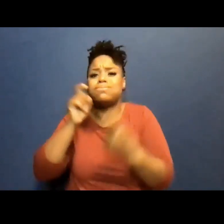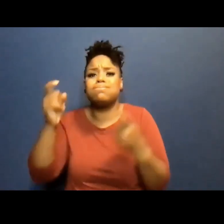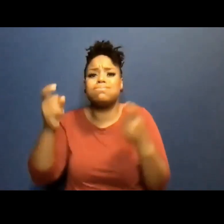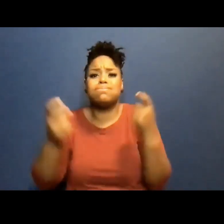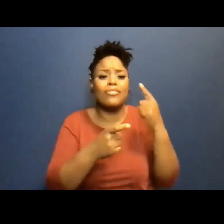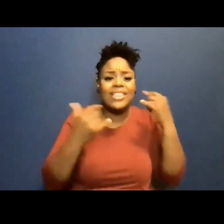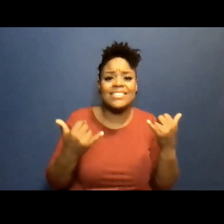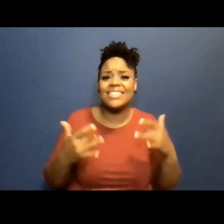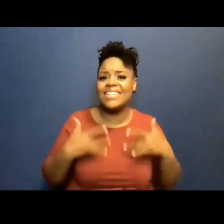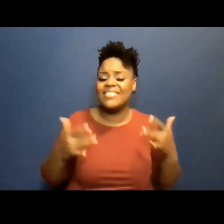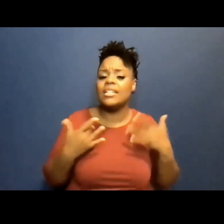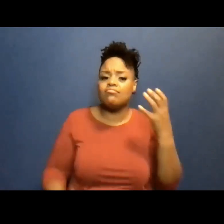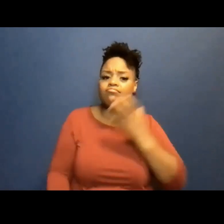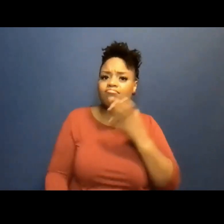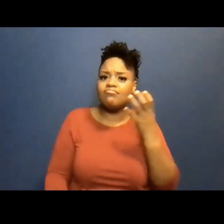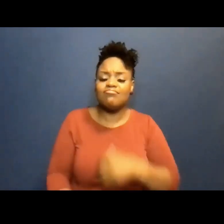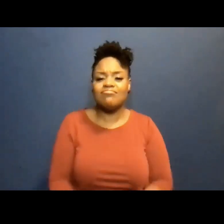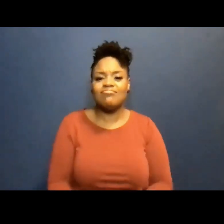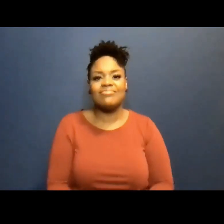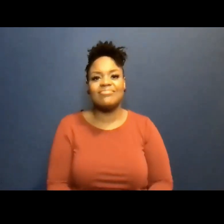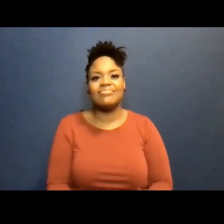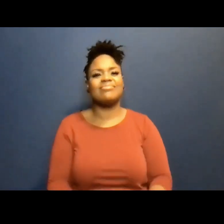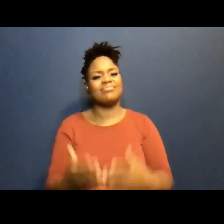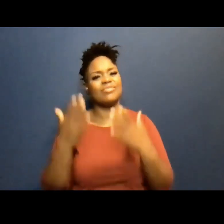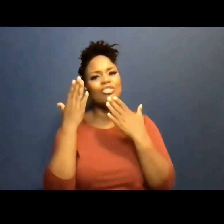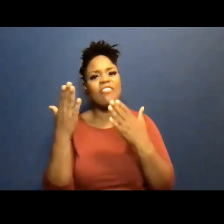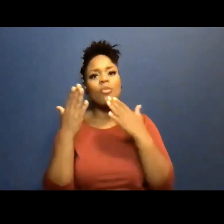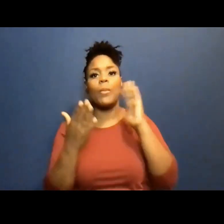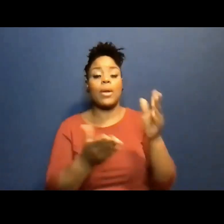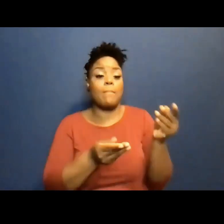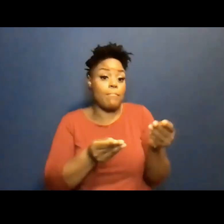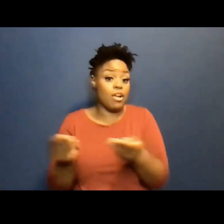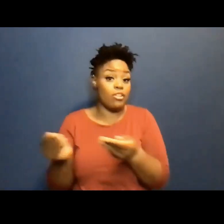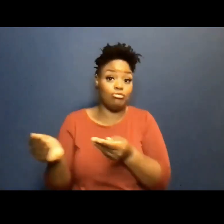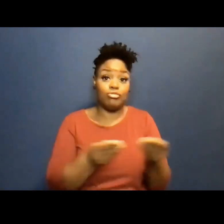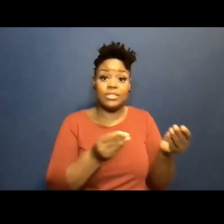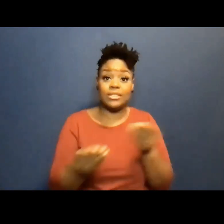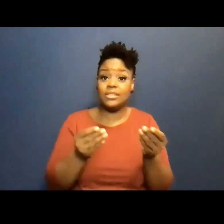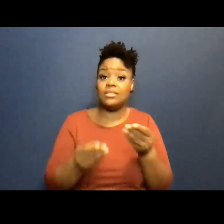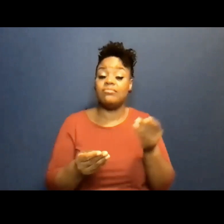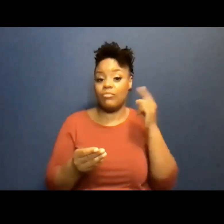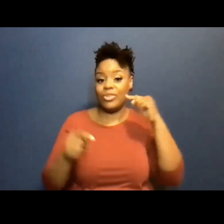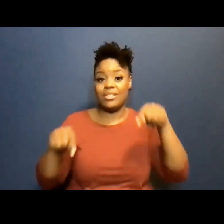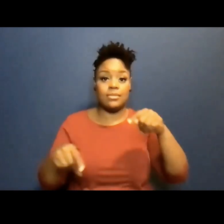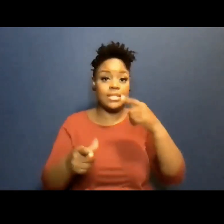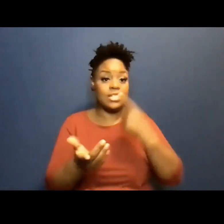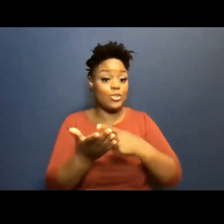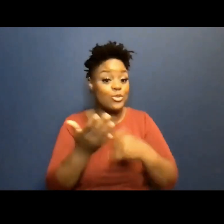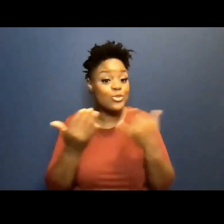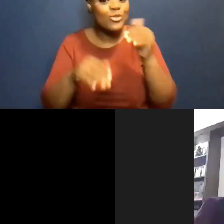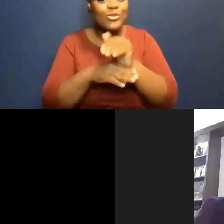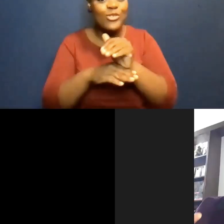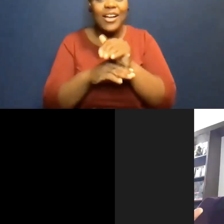be moderating this discussion today. Thank you so much. I am super excited. And trust me,